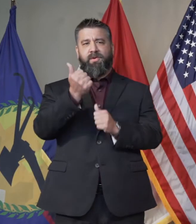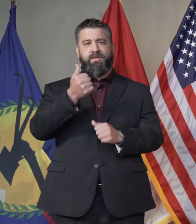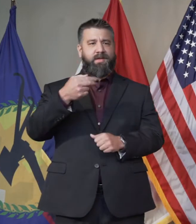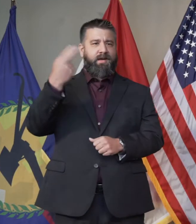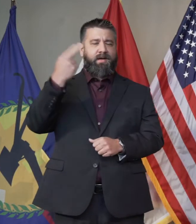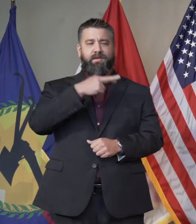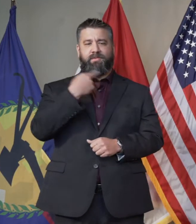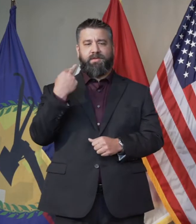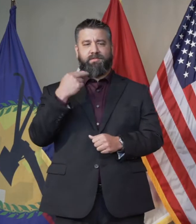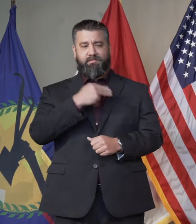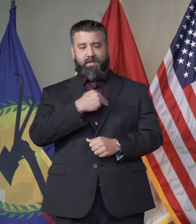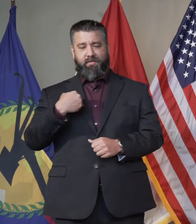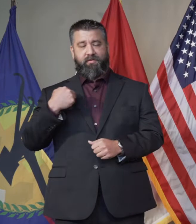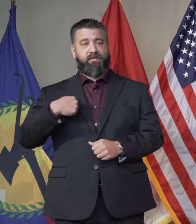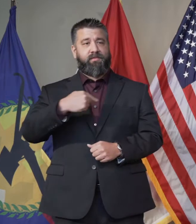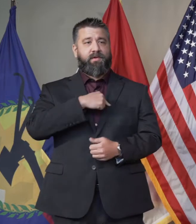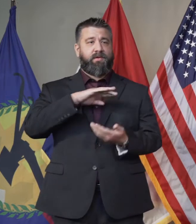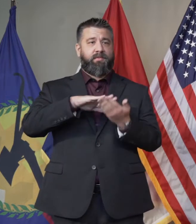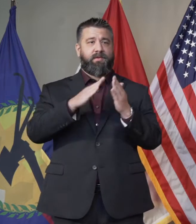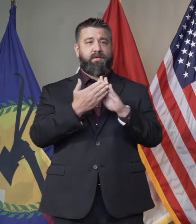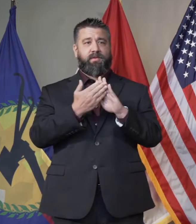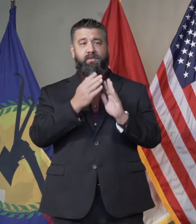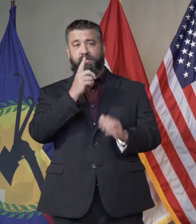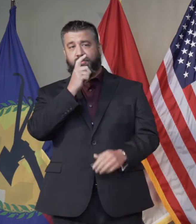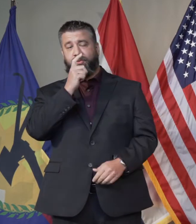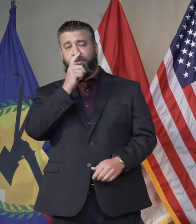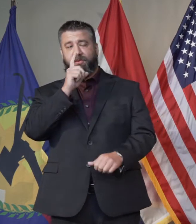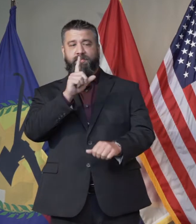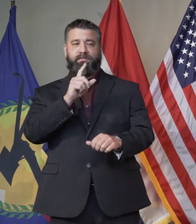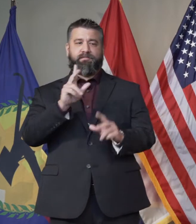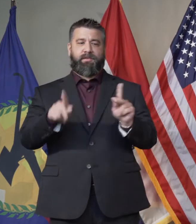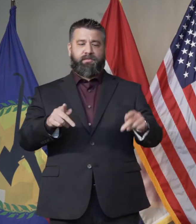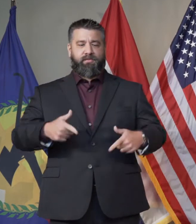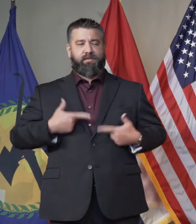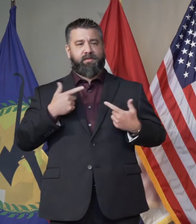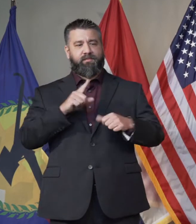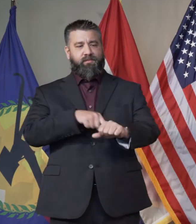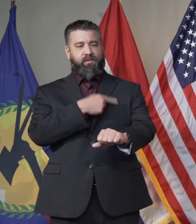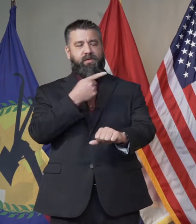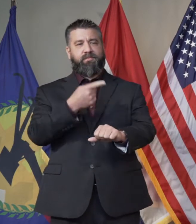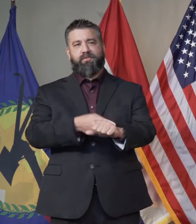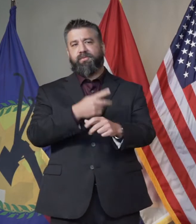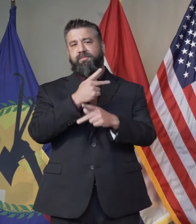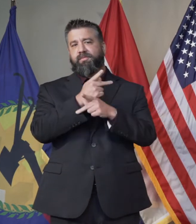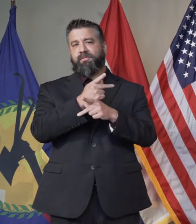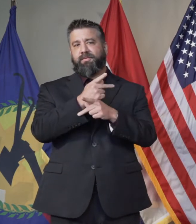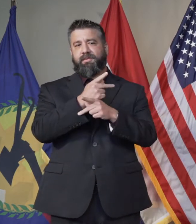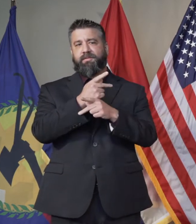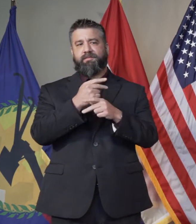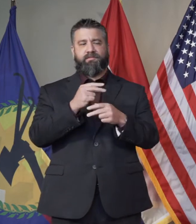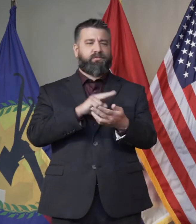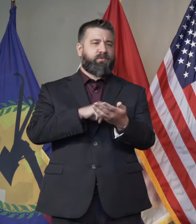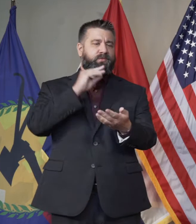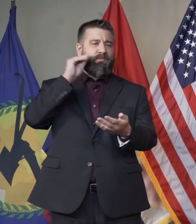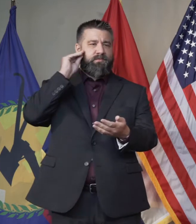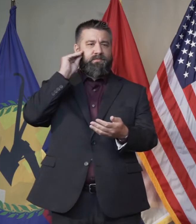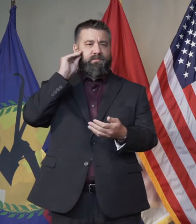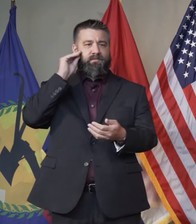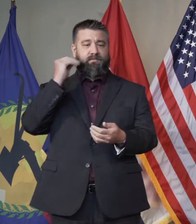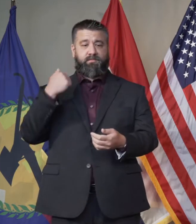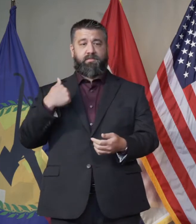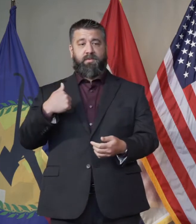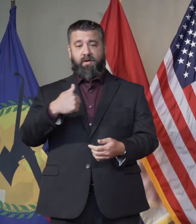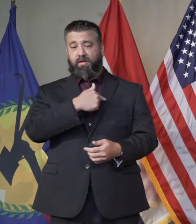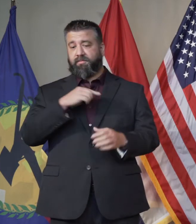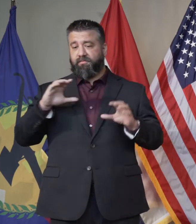of our community, and these are residents of long-term care facilities. Our efforts to do so have greatly reduced the